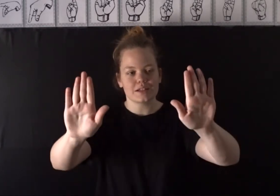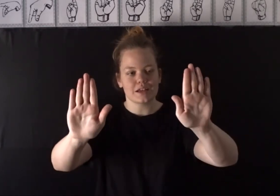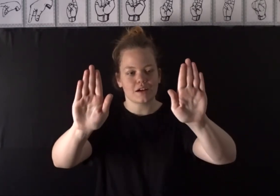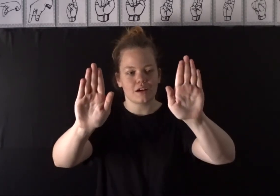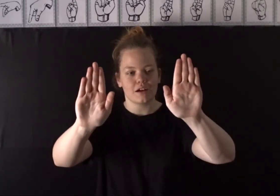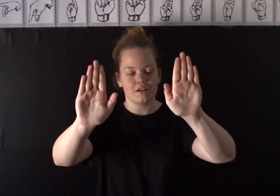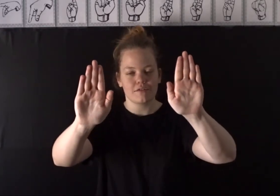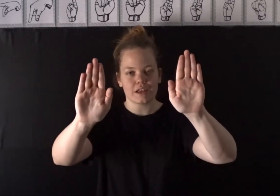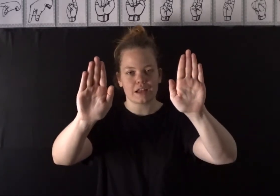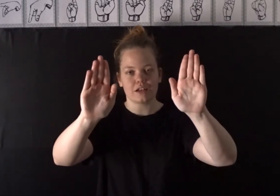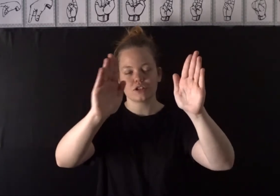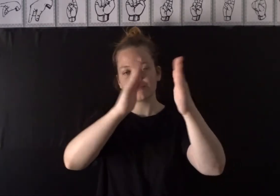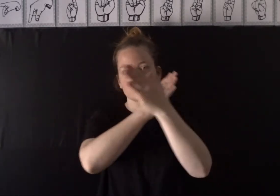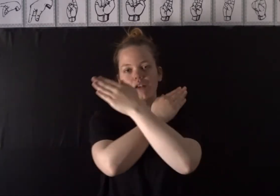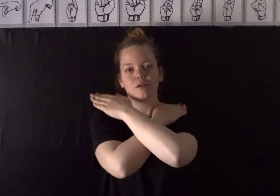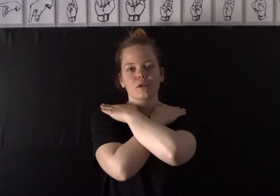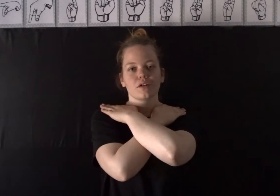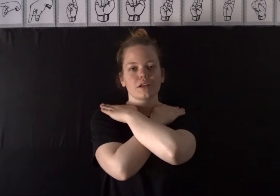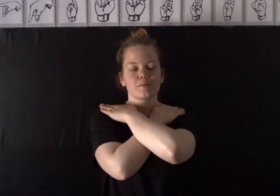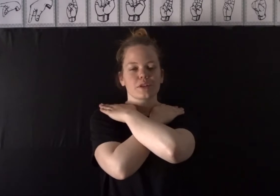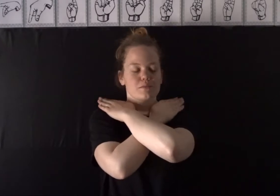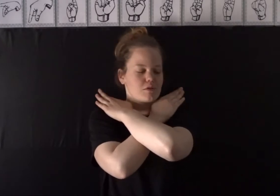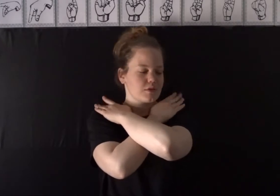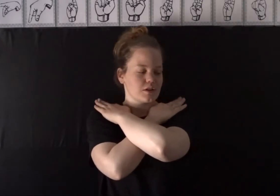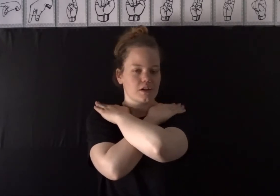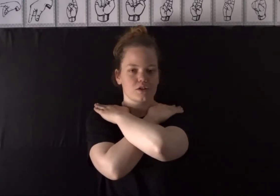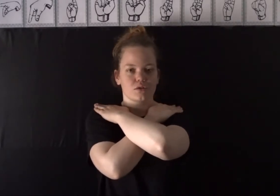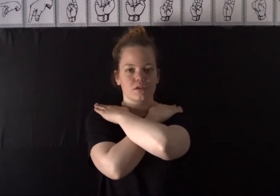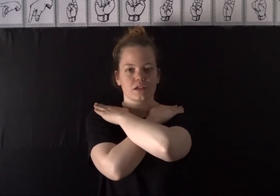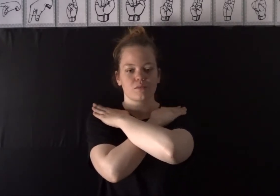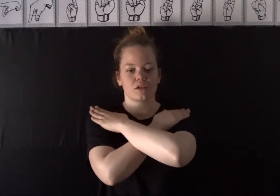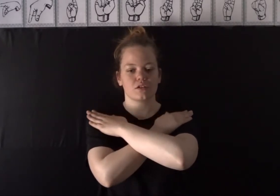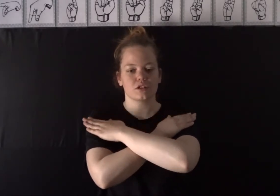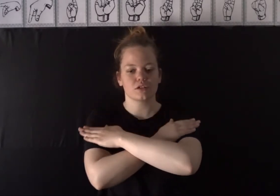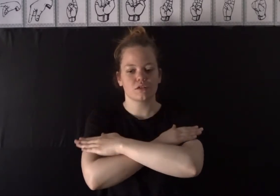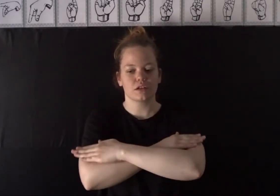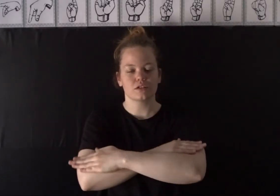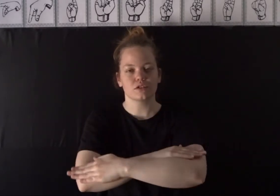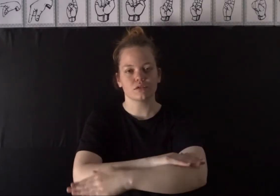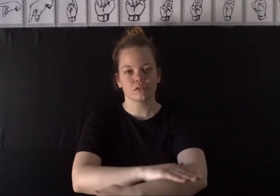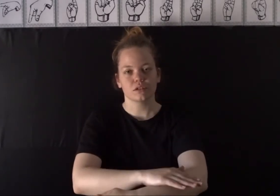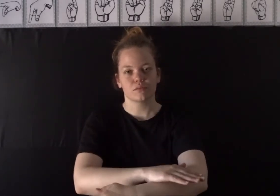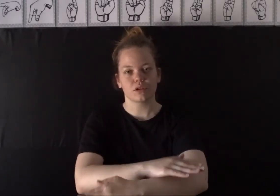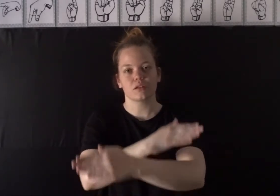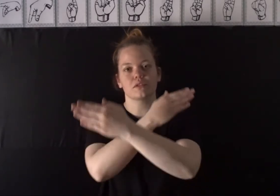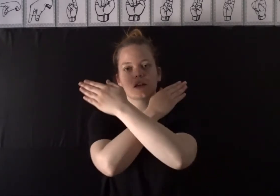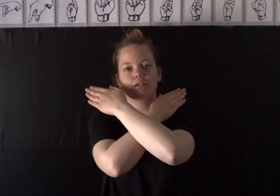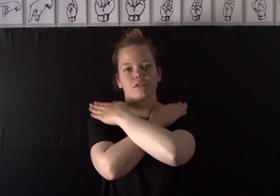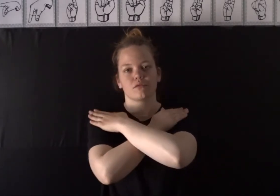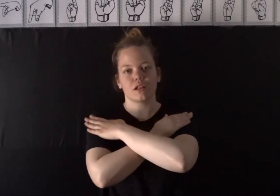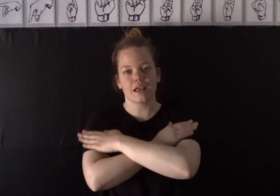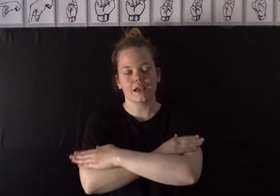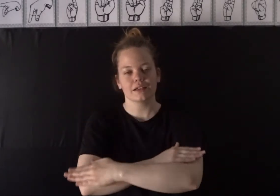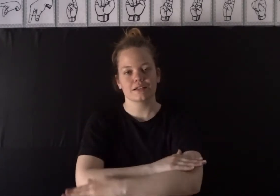take our flat hand shapes, we are going to put them over on our shoulders, and we are just going to bring them down. Relax.